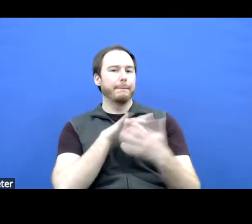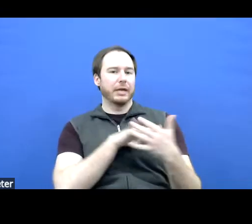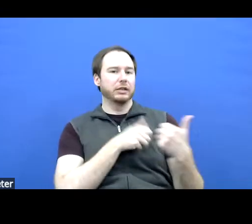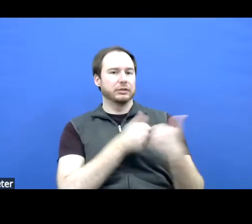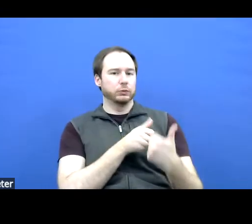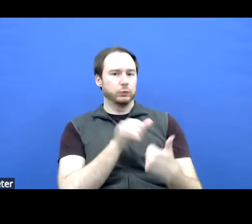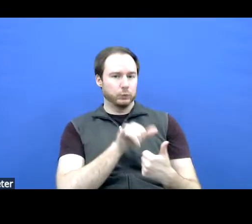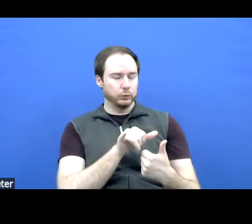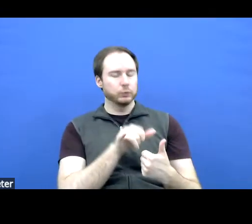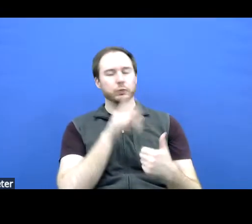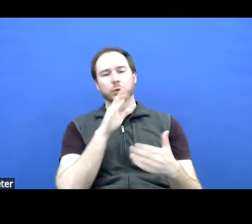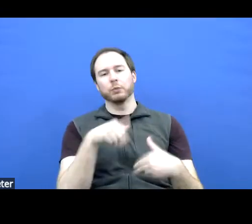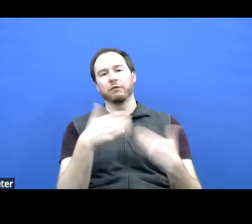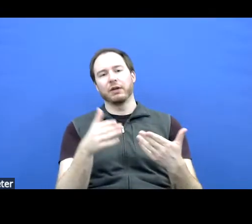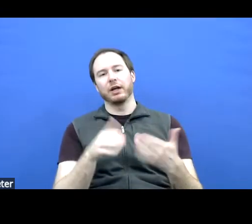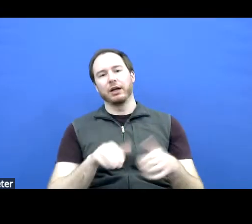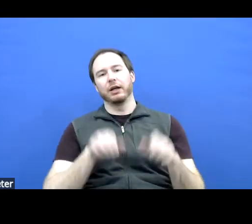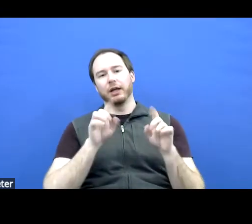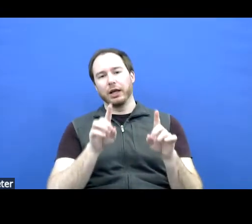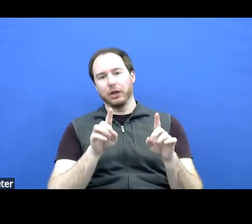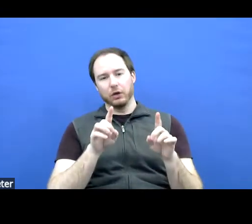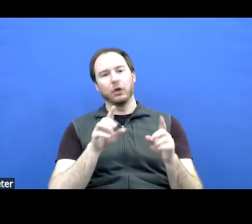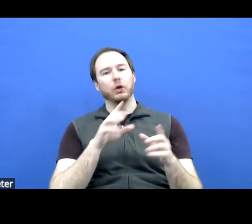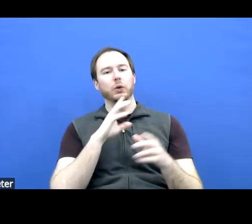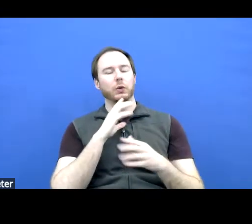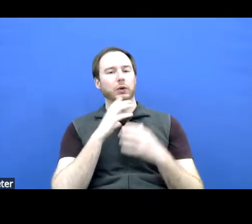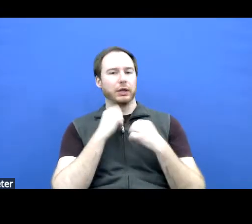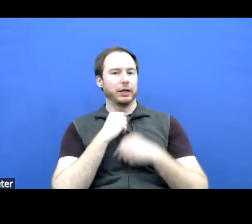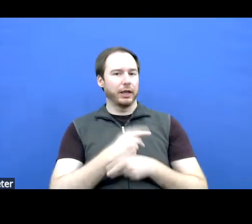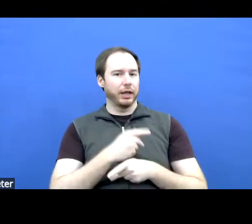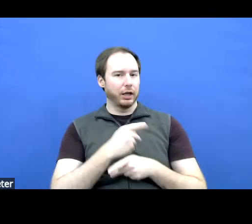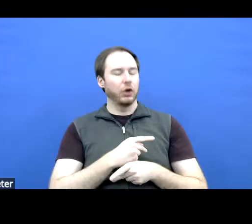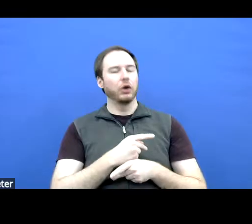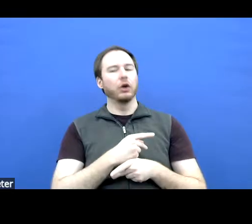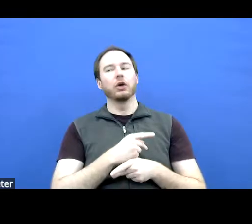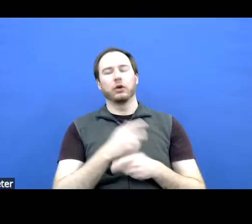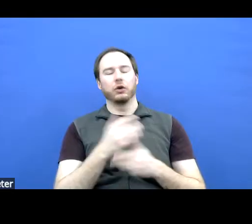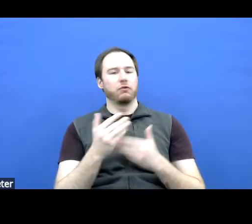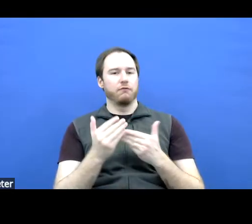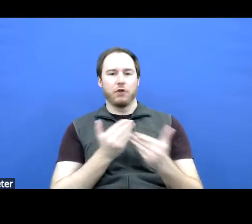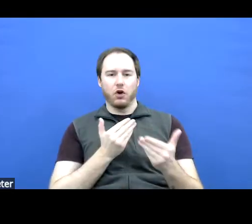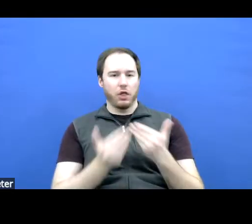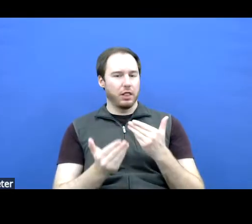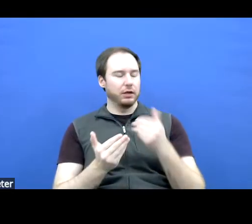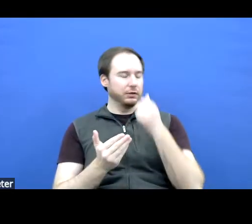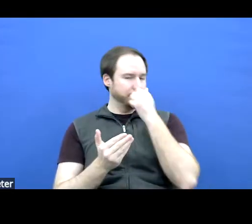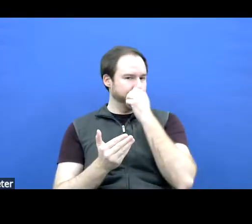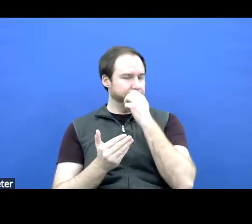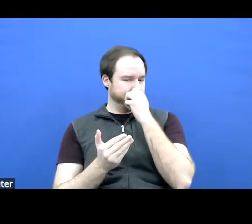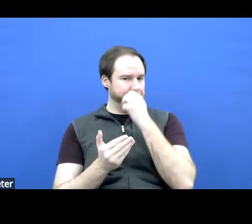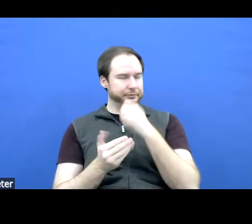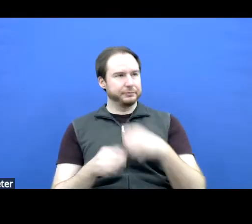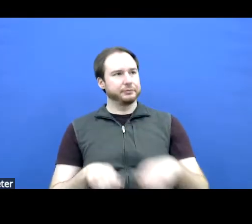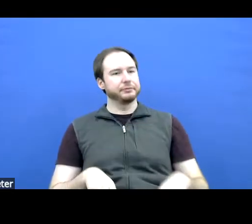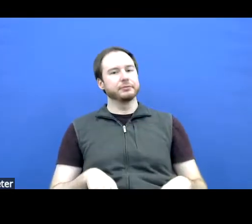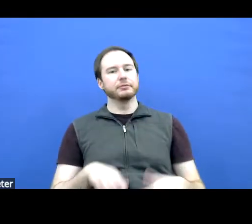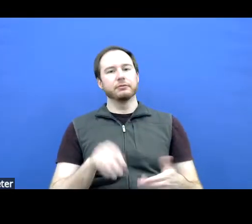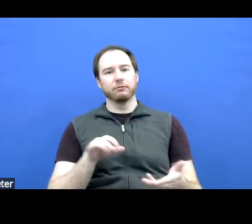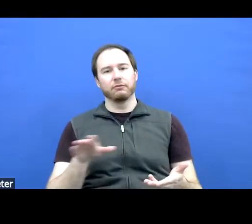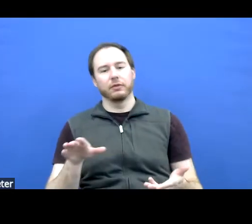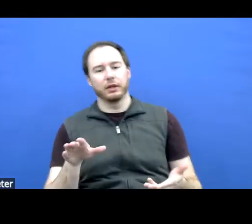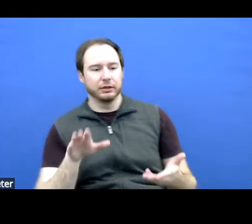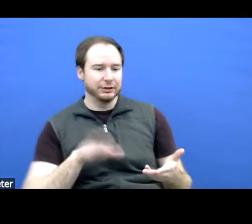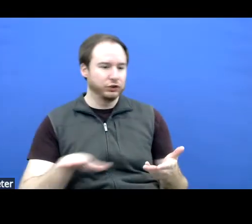challenges, provides education and care regardless of the needs of